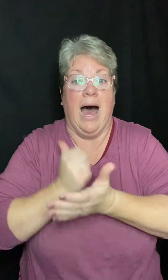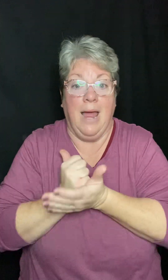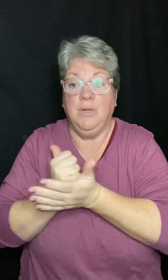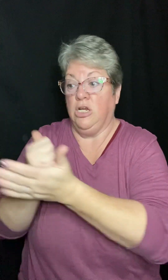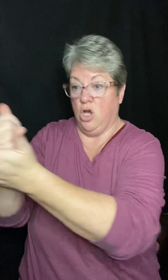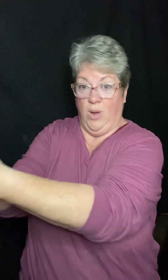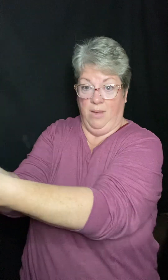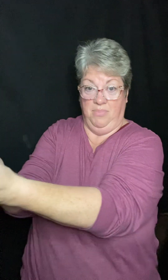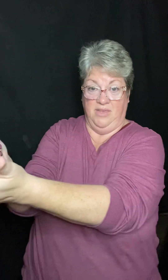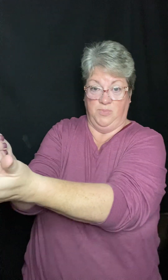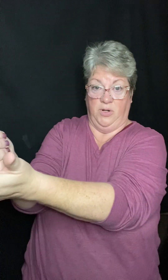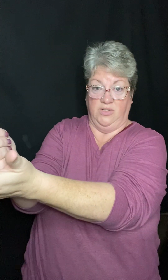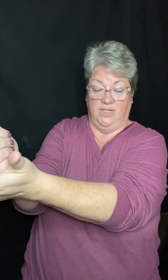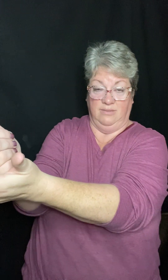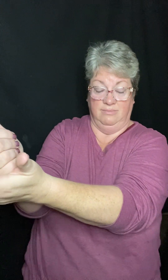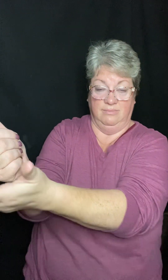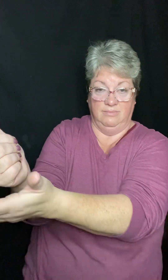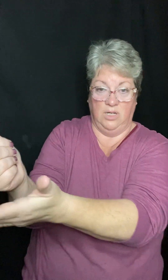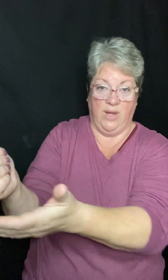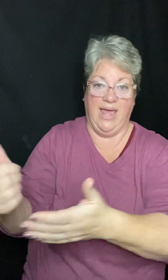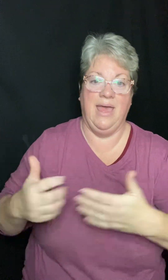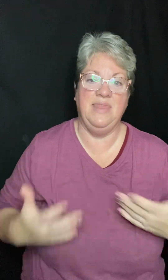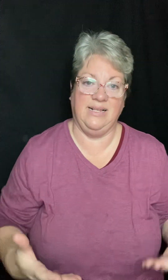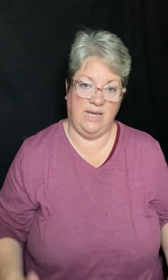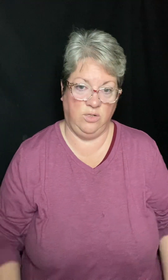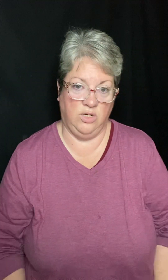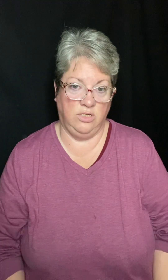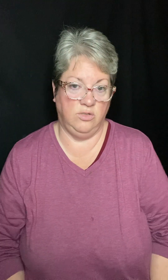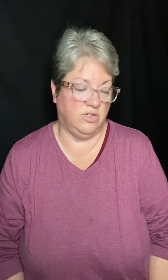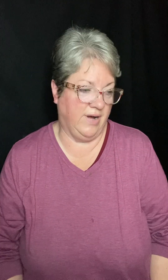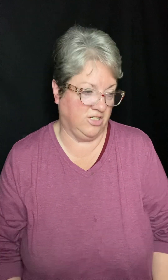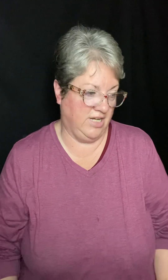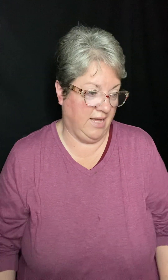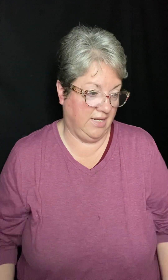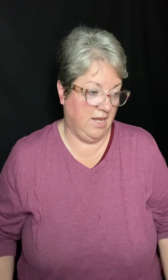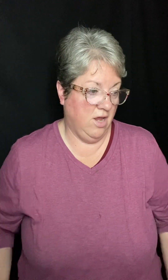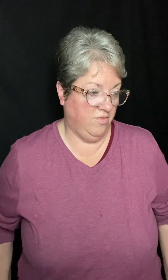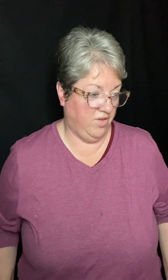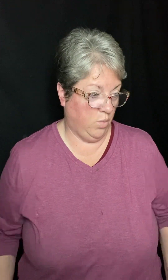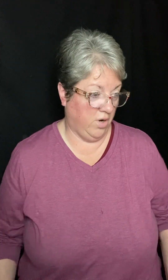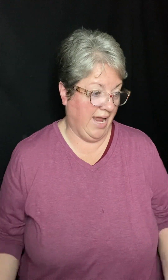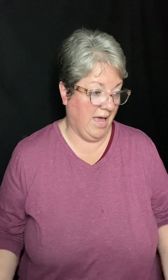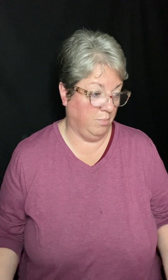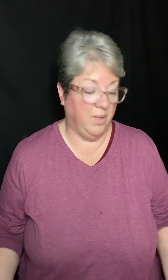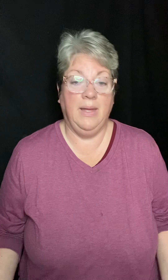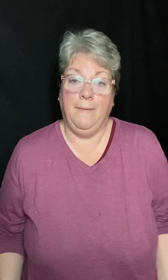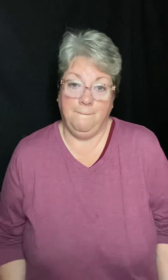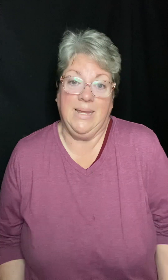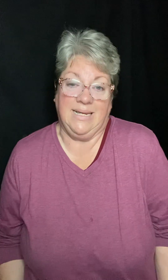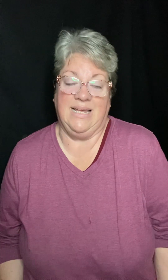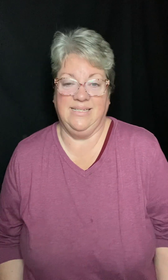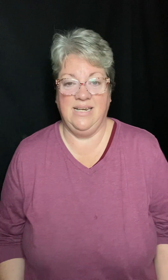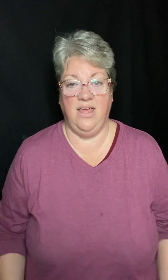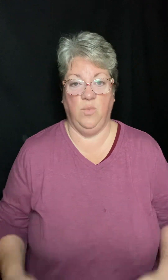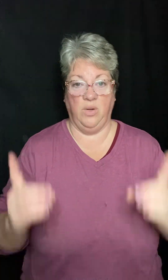I'm going to go help this person. Okay, and that's how you can use directionality for the word help. Meet is another one. We've